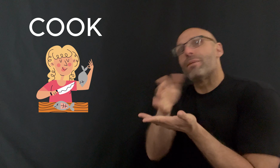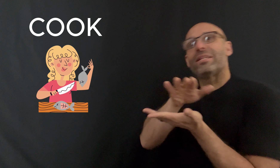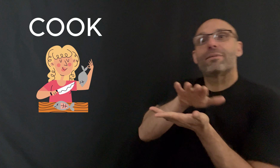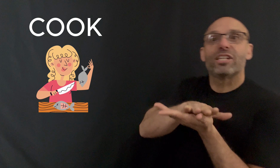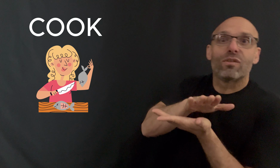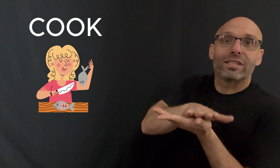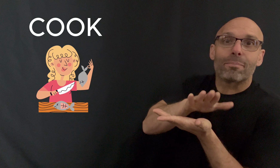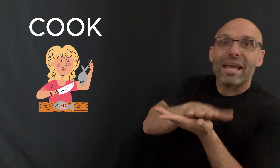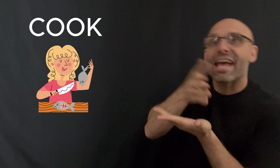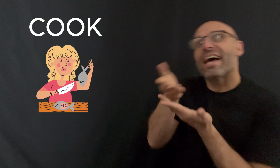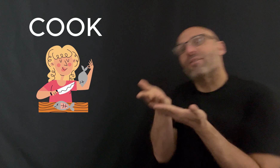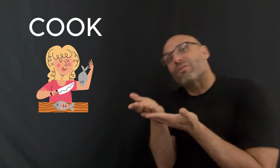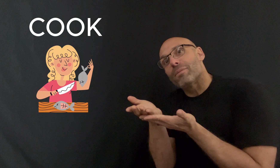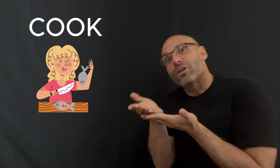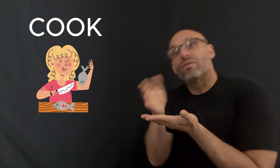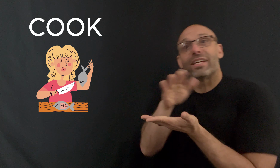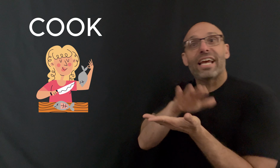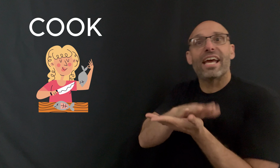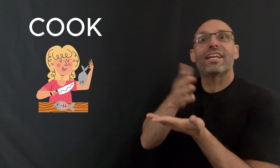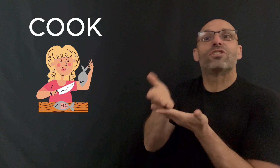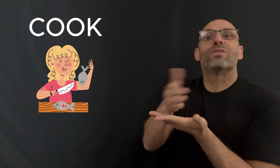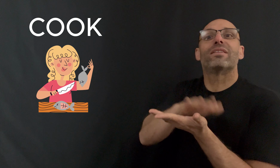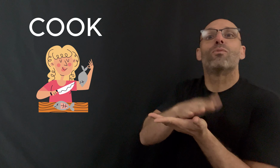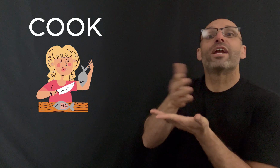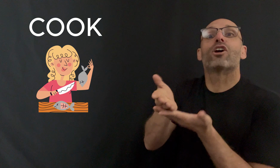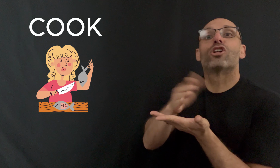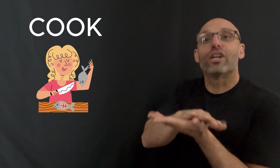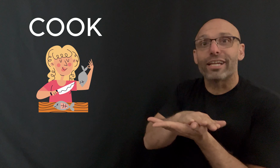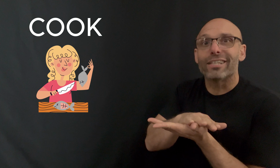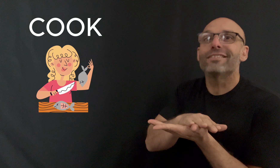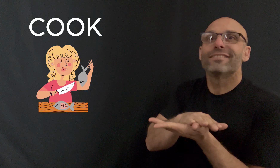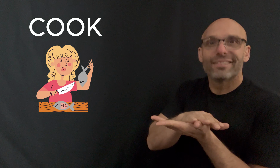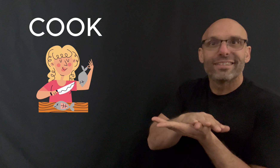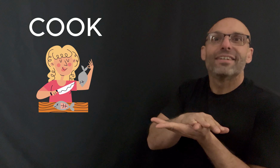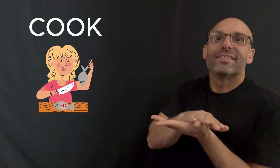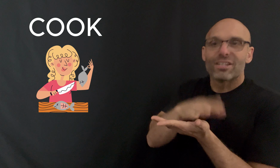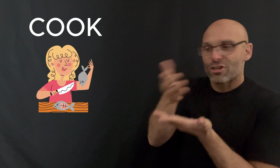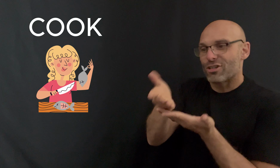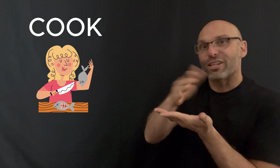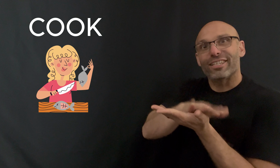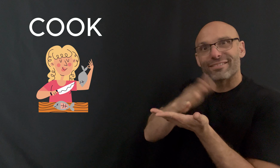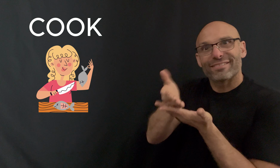something over in the pan and we flip it over again, and so we are cooking.